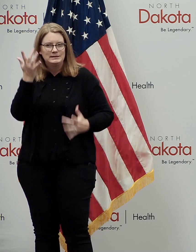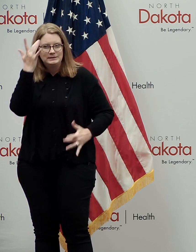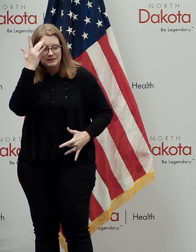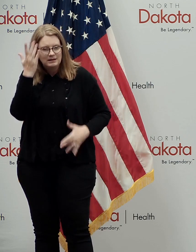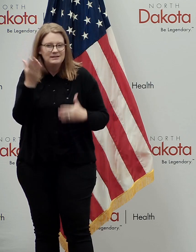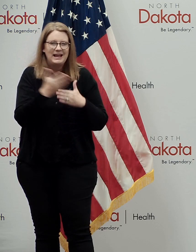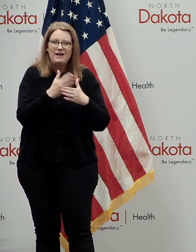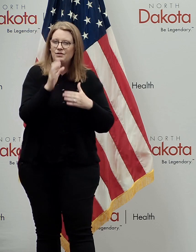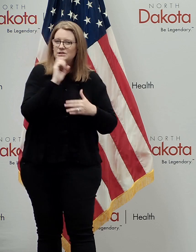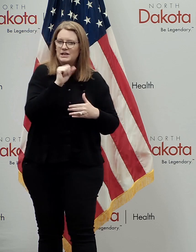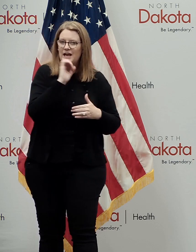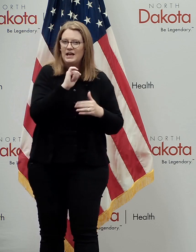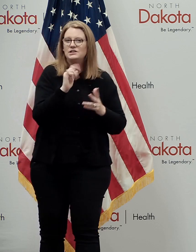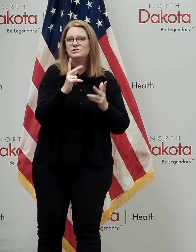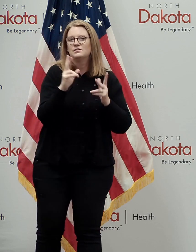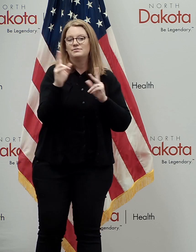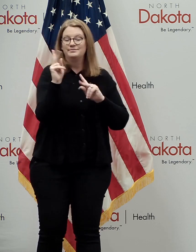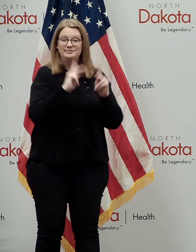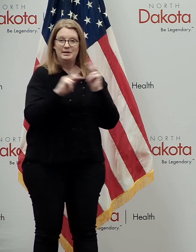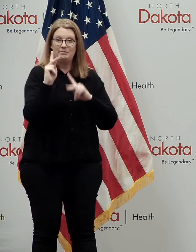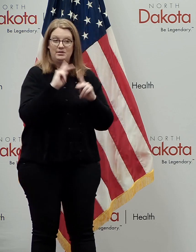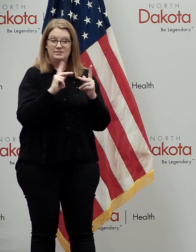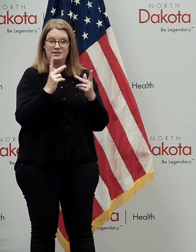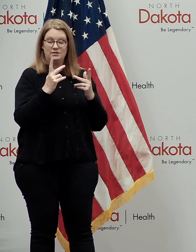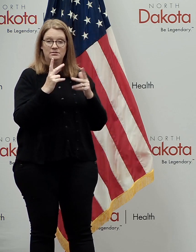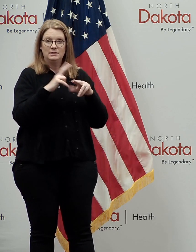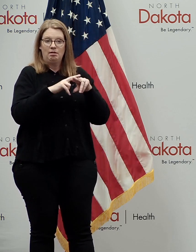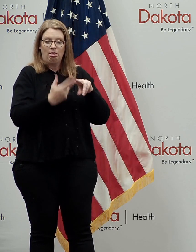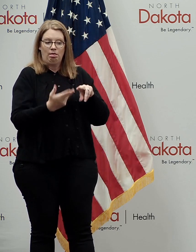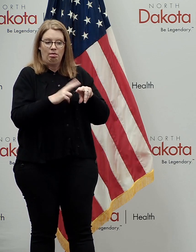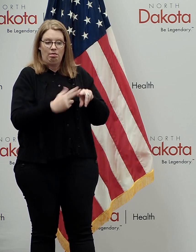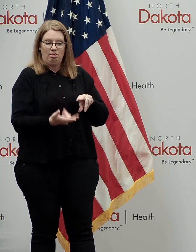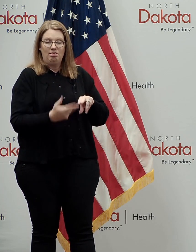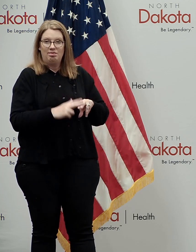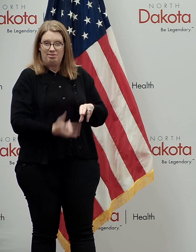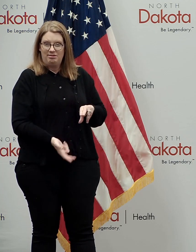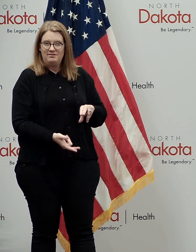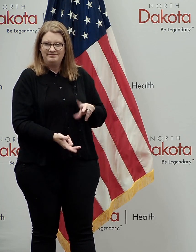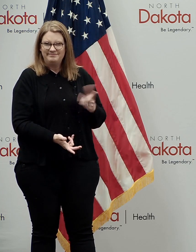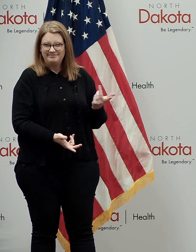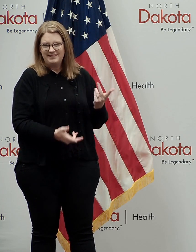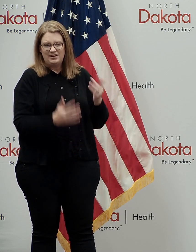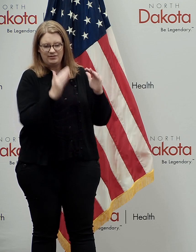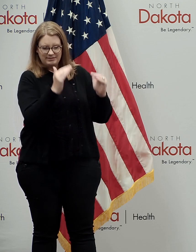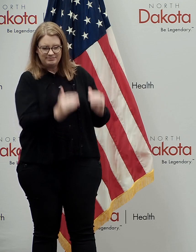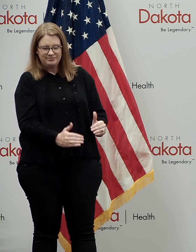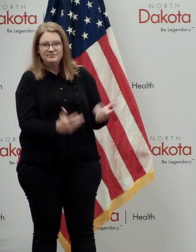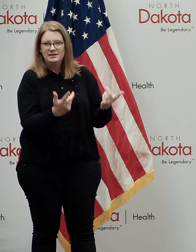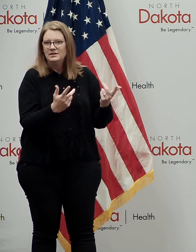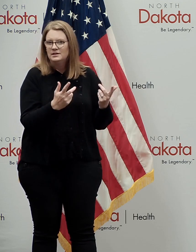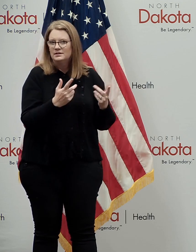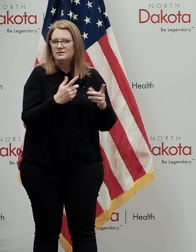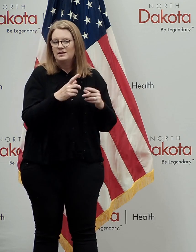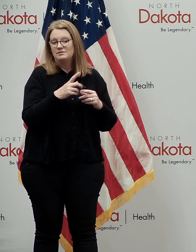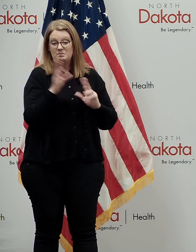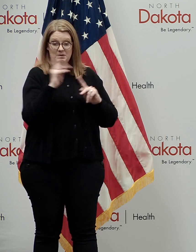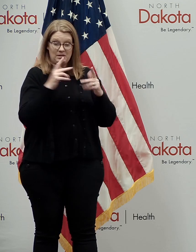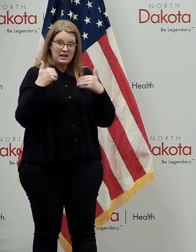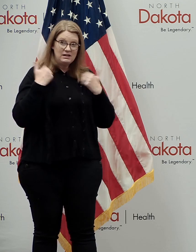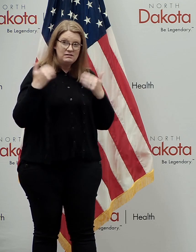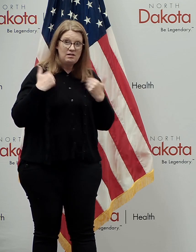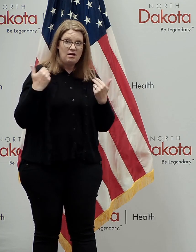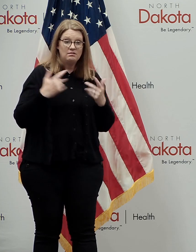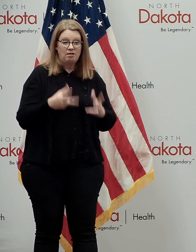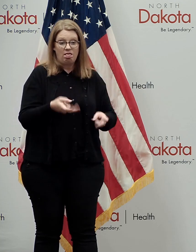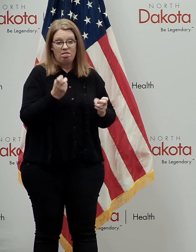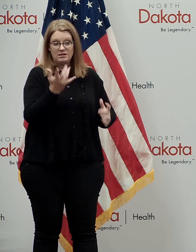of the people getting infected goes down, younger people have a better ability, substantially higher survival rate on